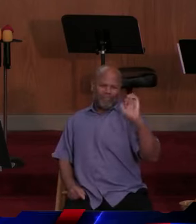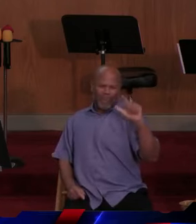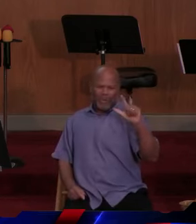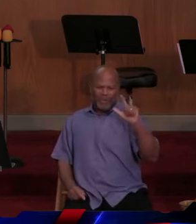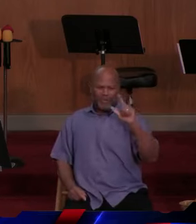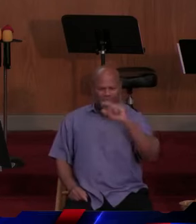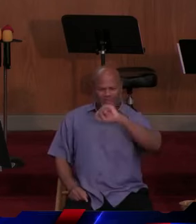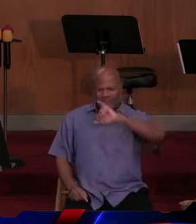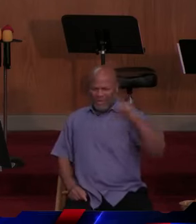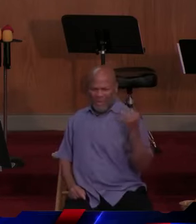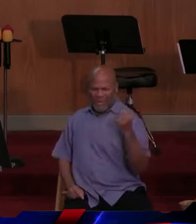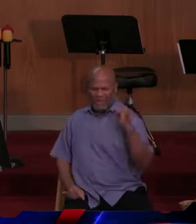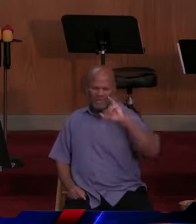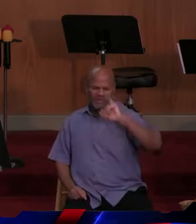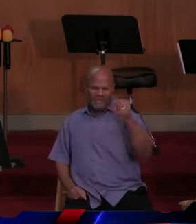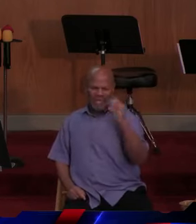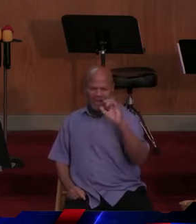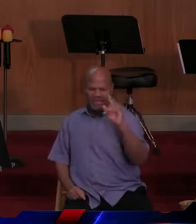Thriller.